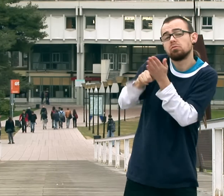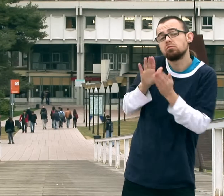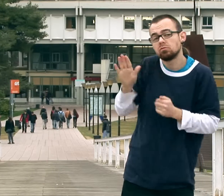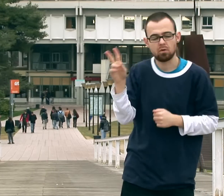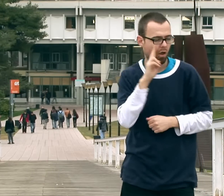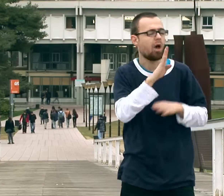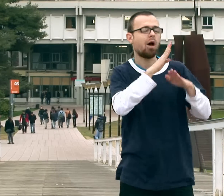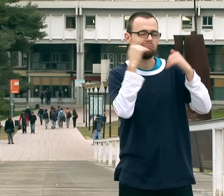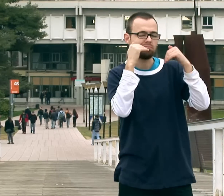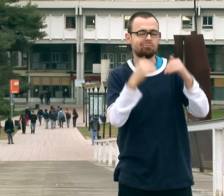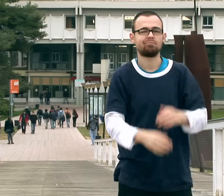get a smile in return for sure.